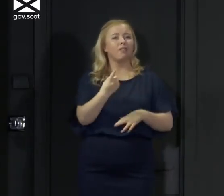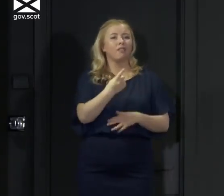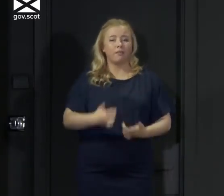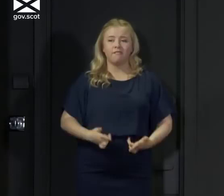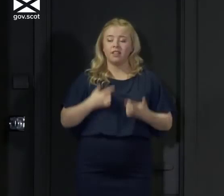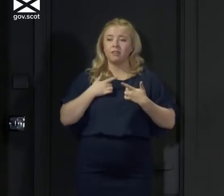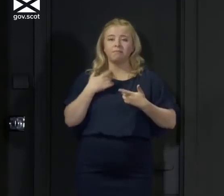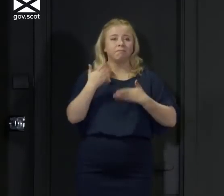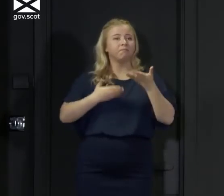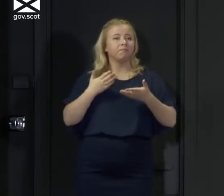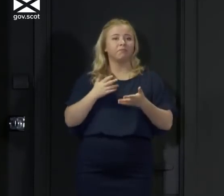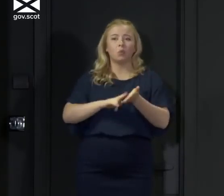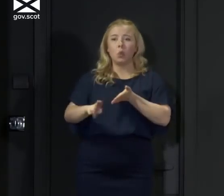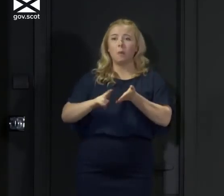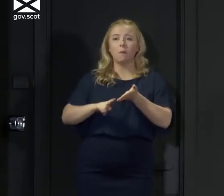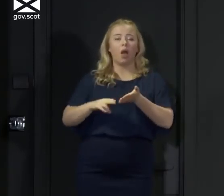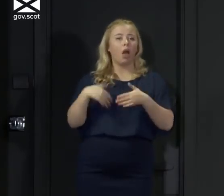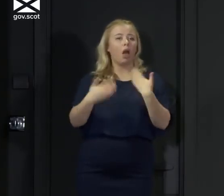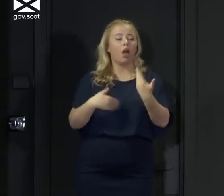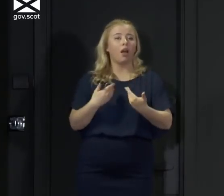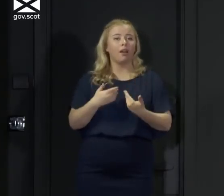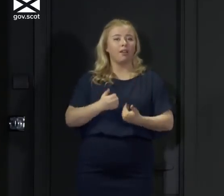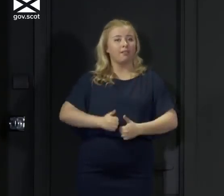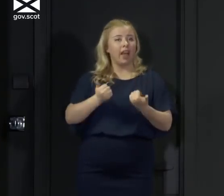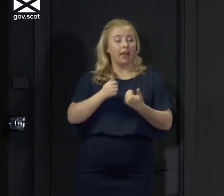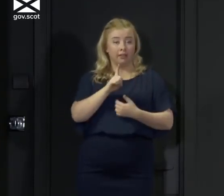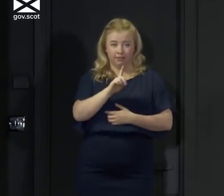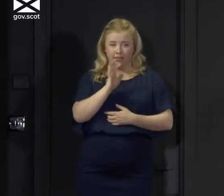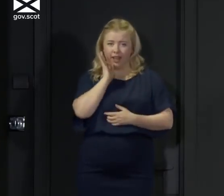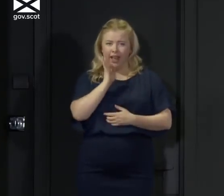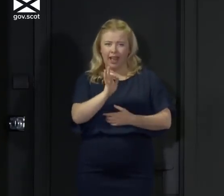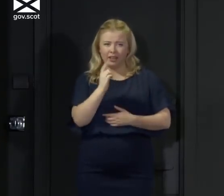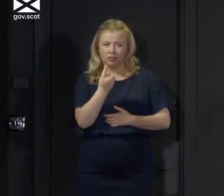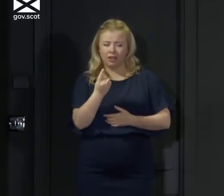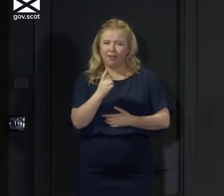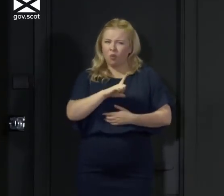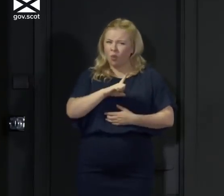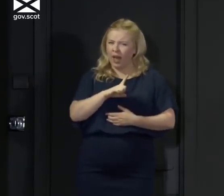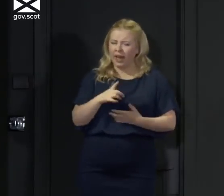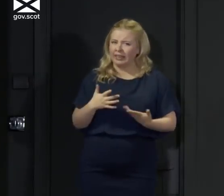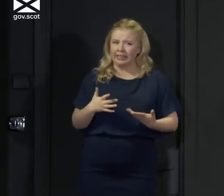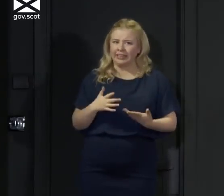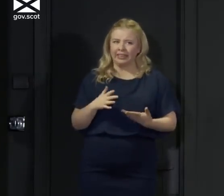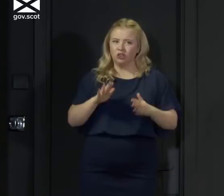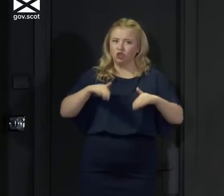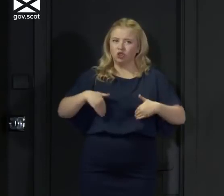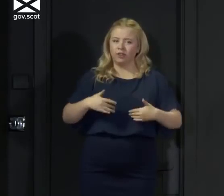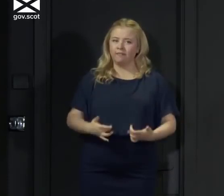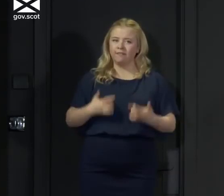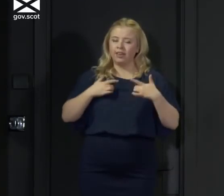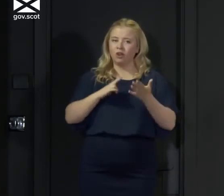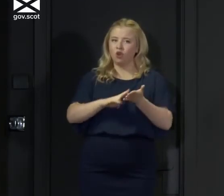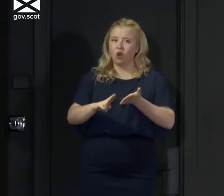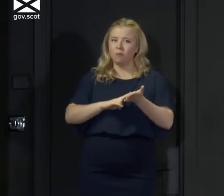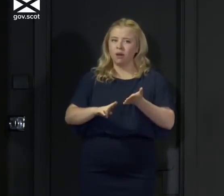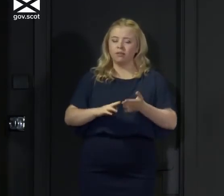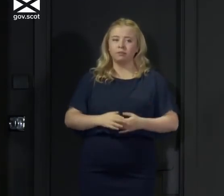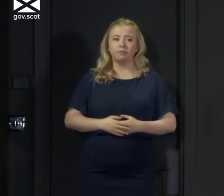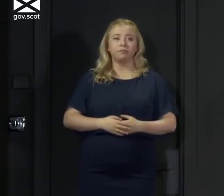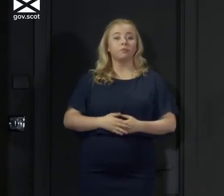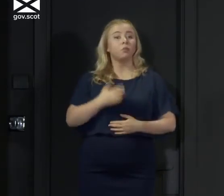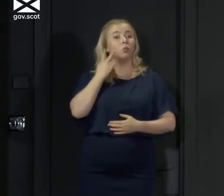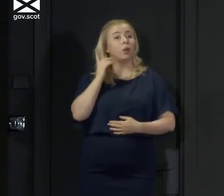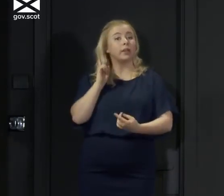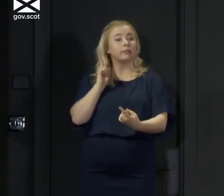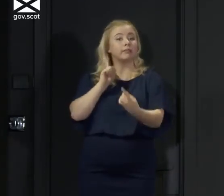to normal, ask yourself why that is the case, because it really shouldn't be yet getting back to normal. When you do meet people from another